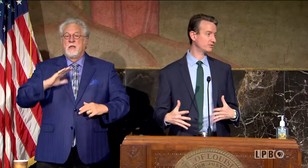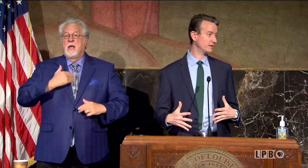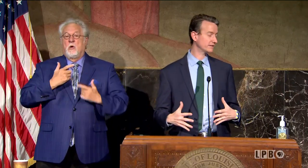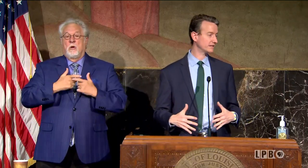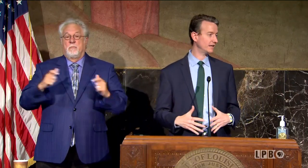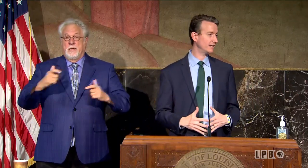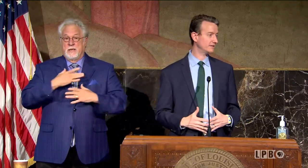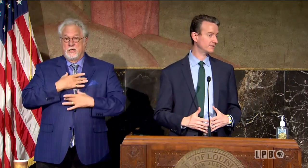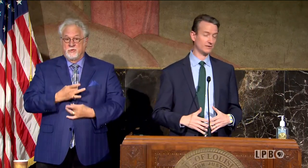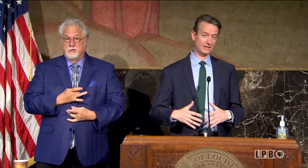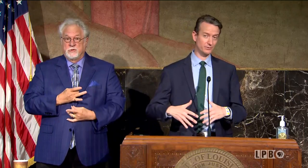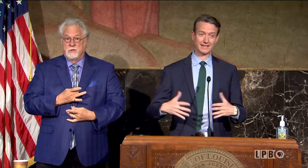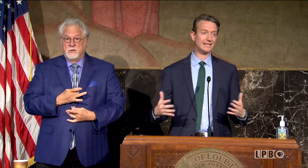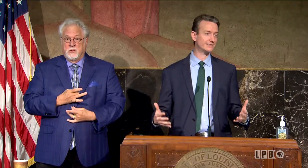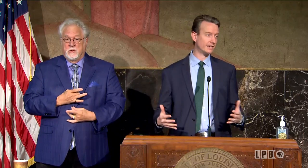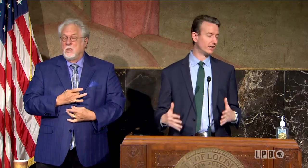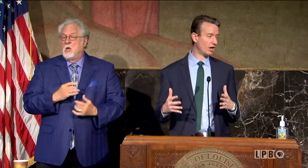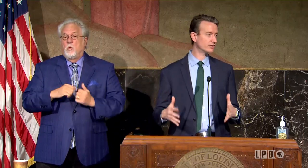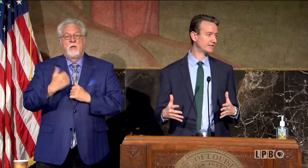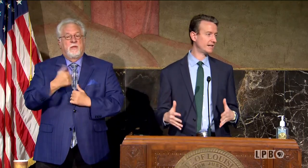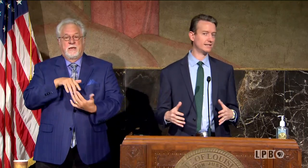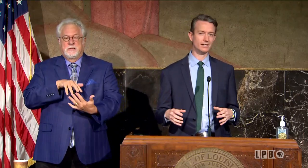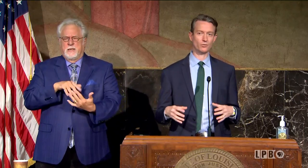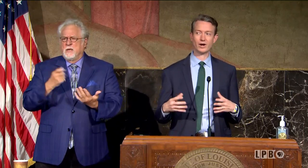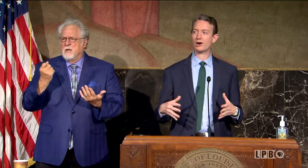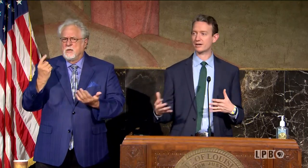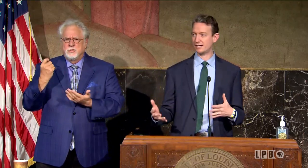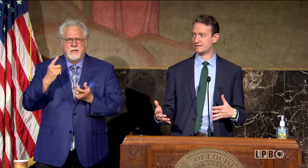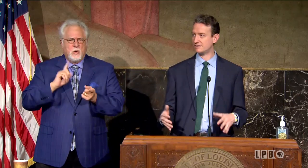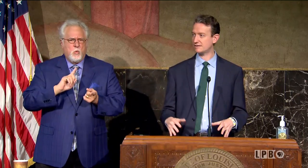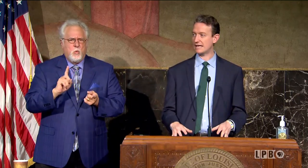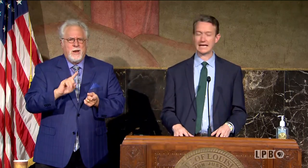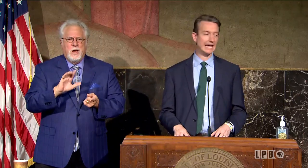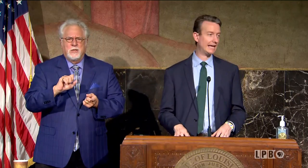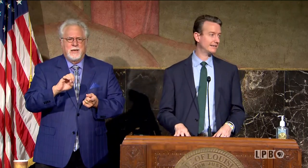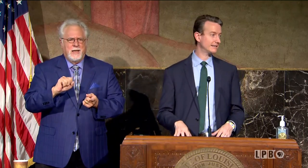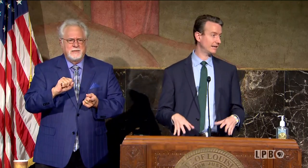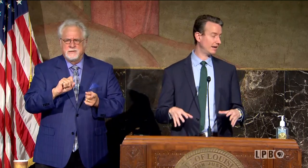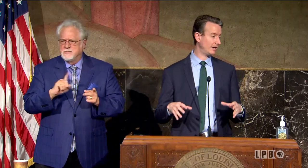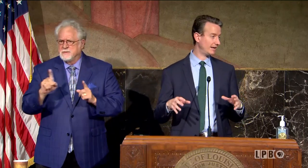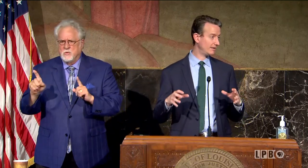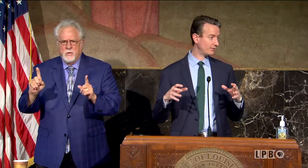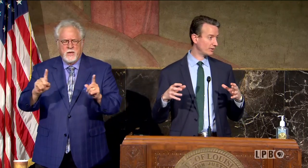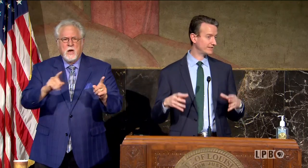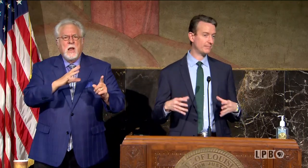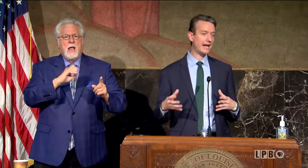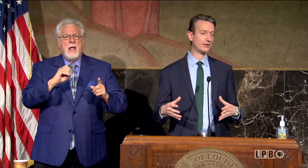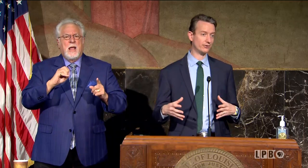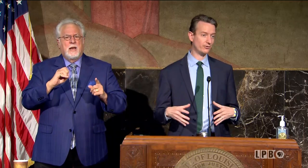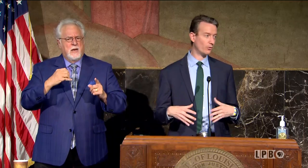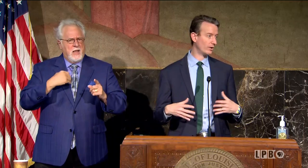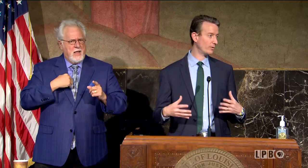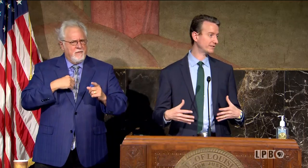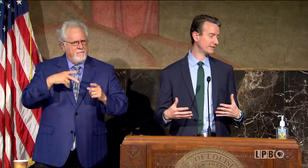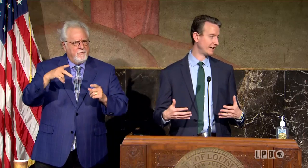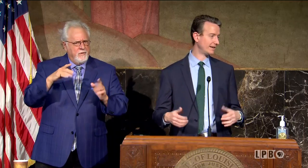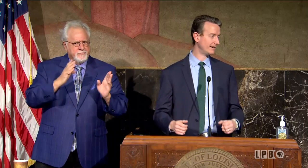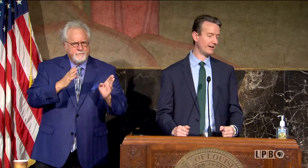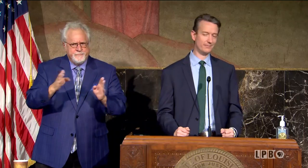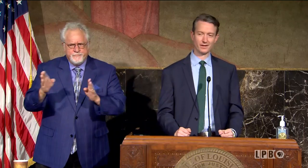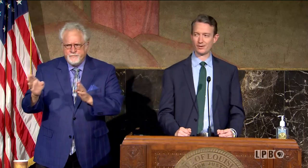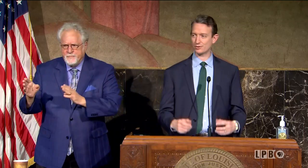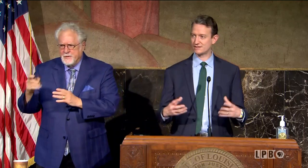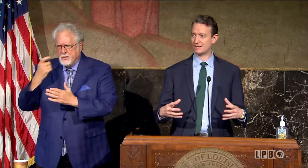biggest interest is, as with any setting, understanding where our cases and if there is a pattern or a risk